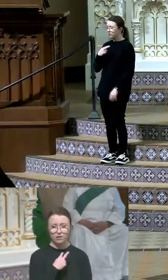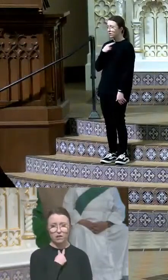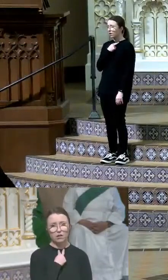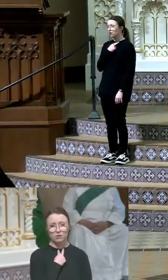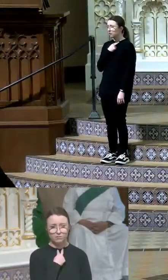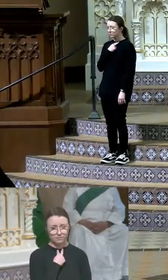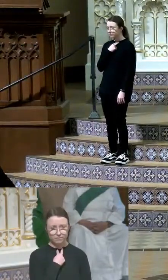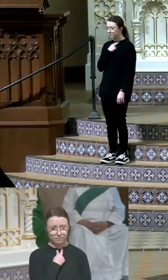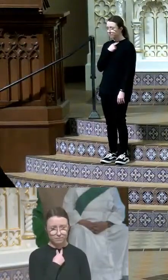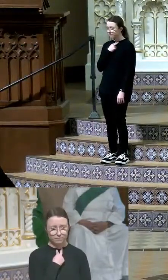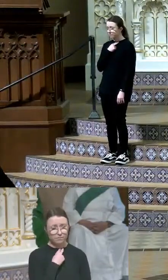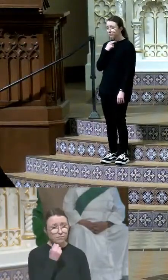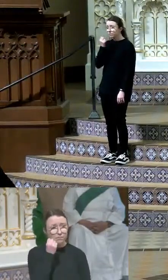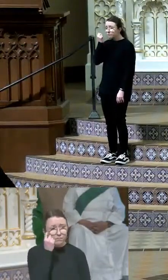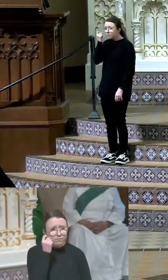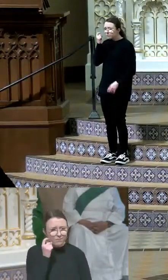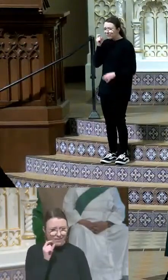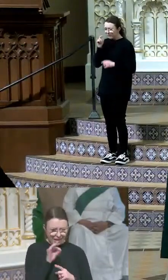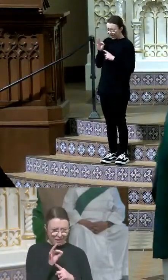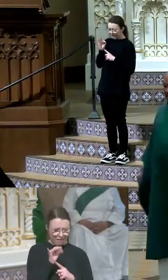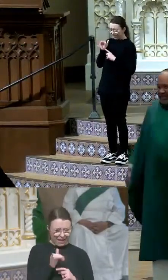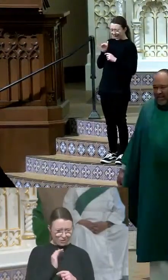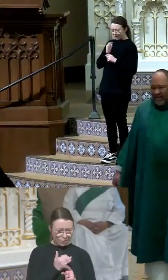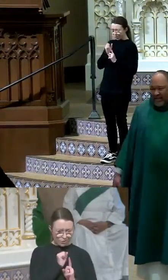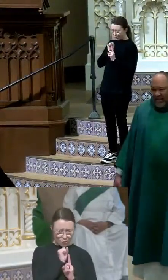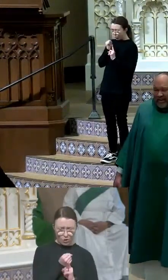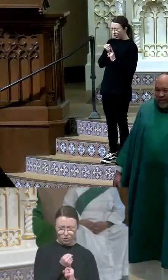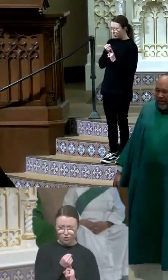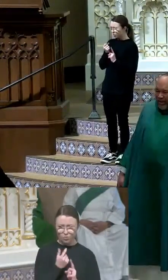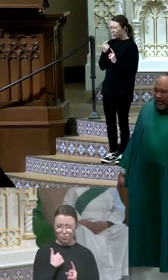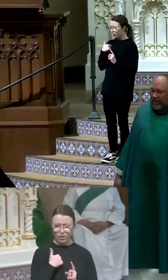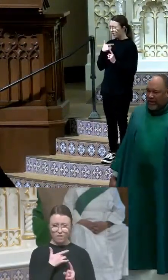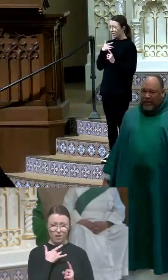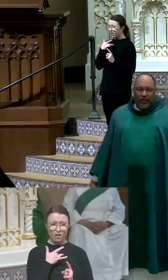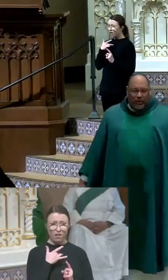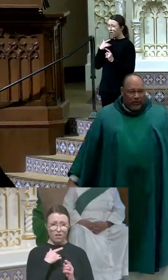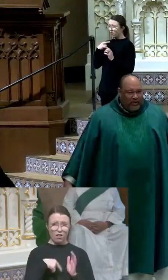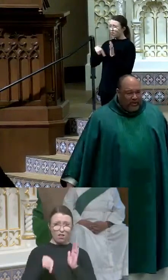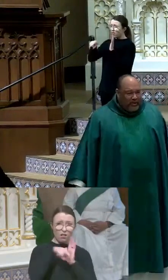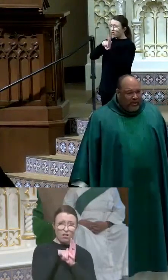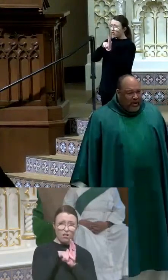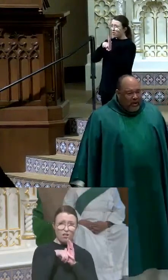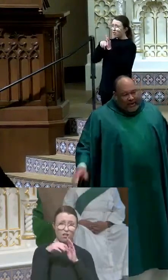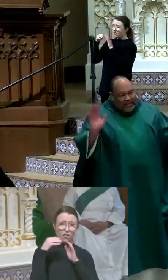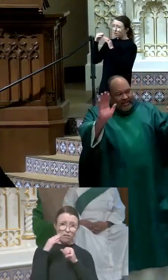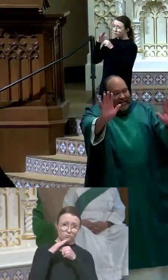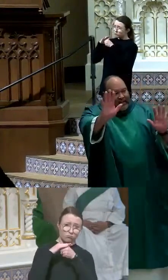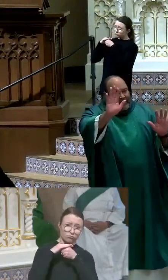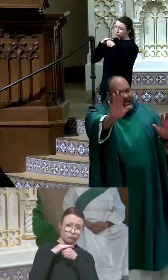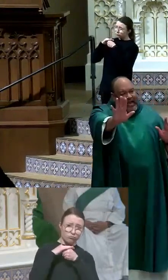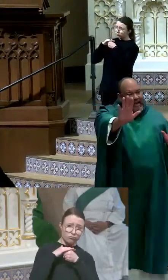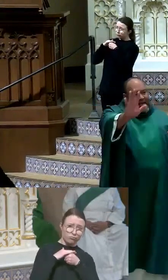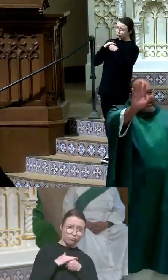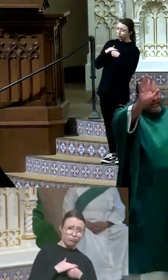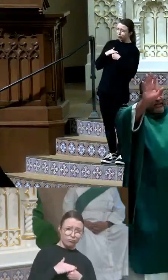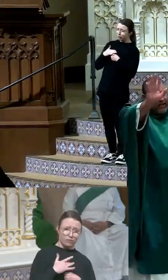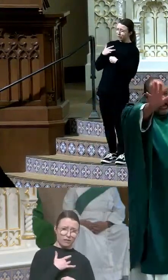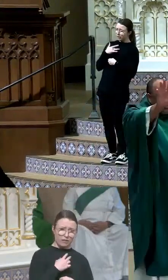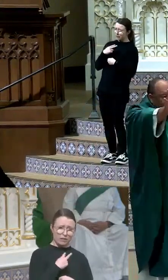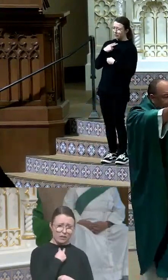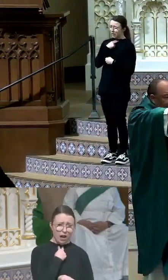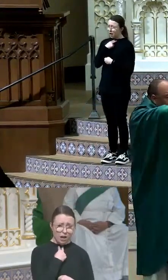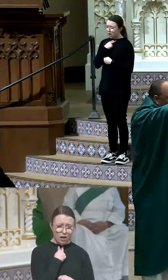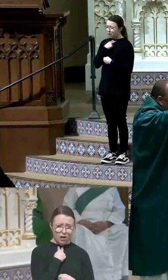go forward when that's the case? What do we do when it seems like